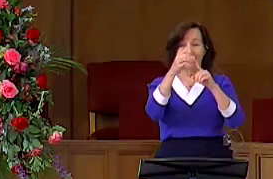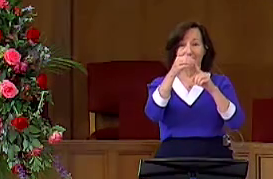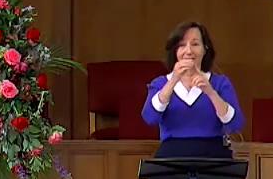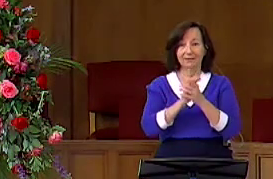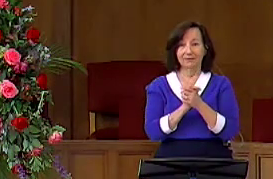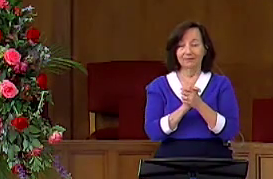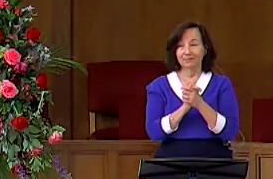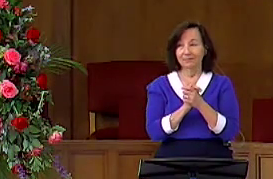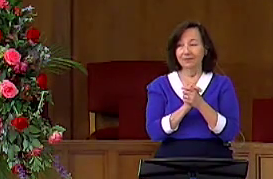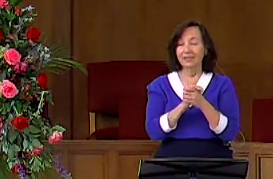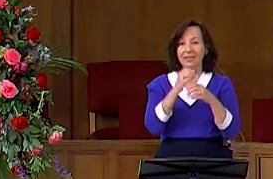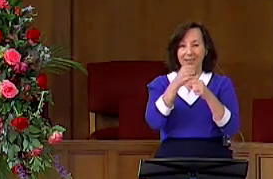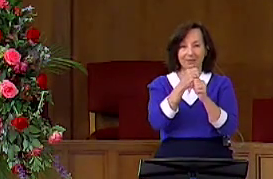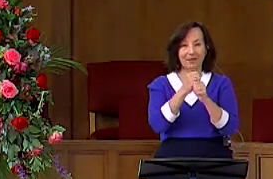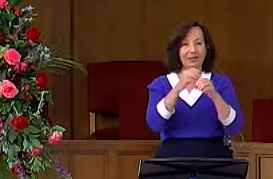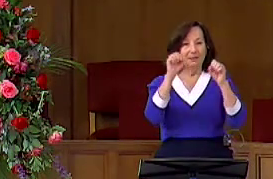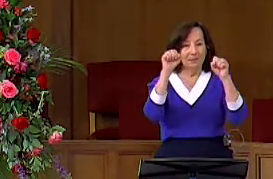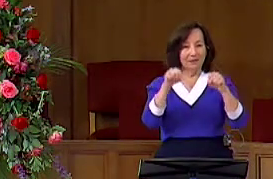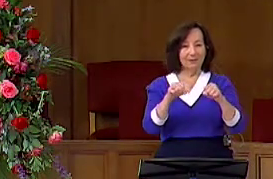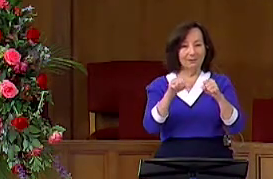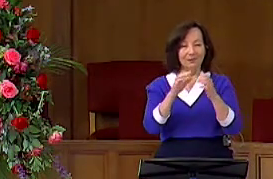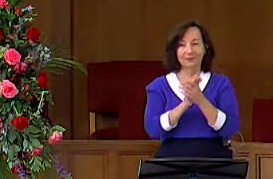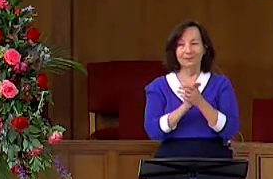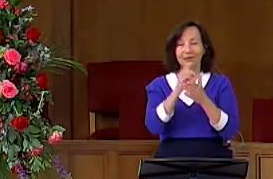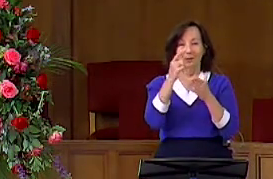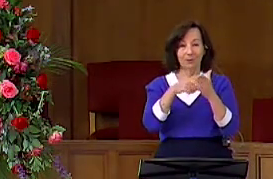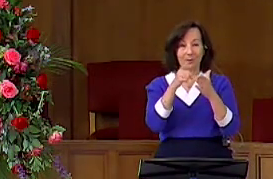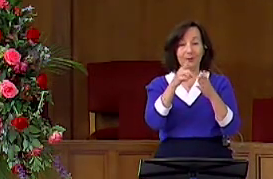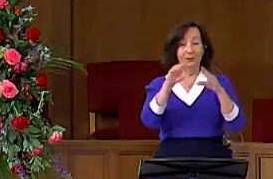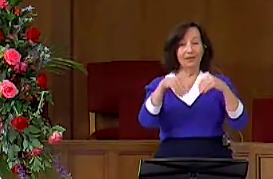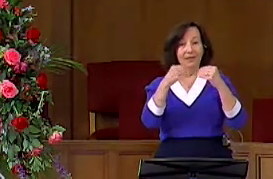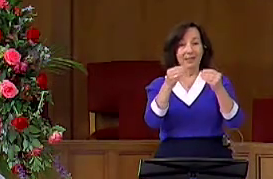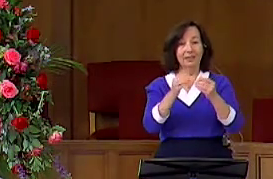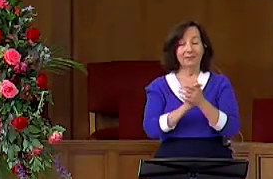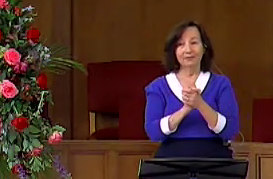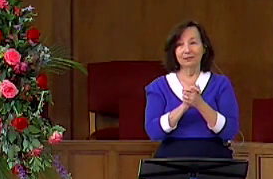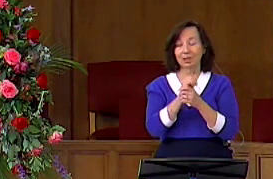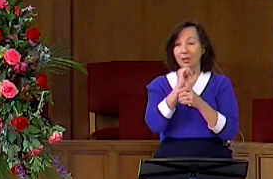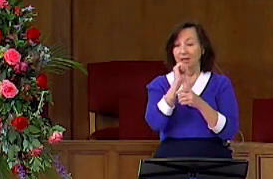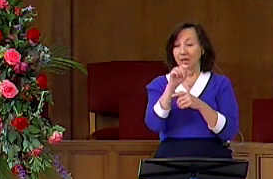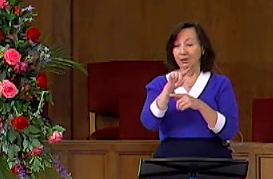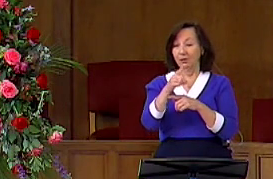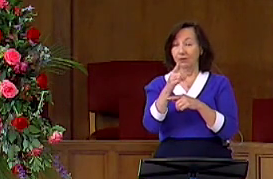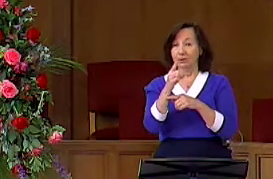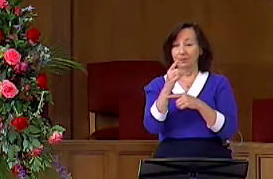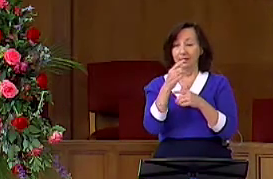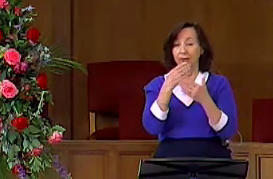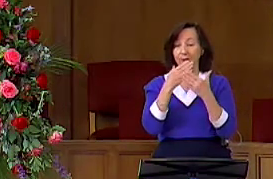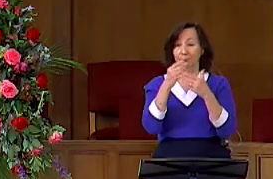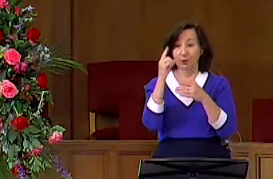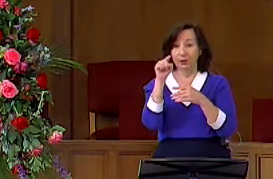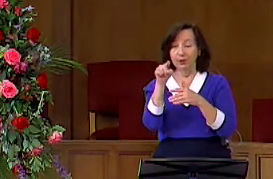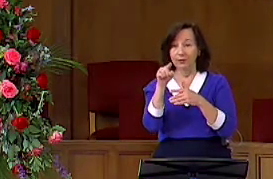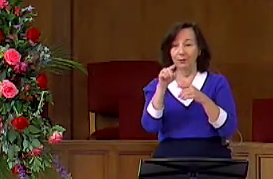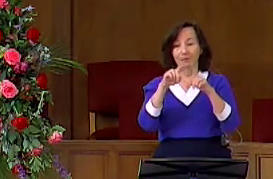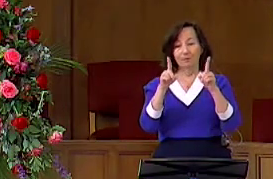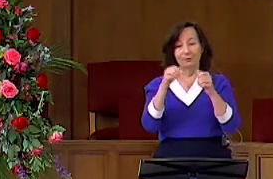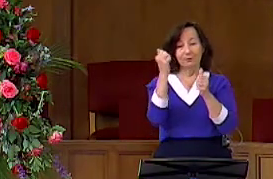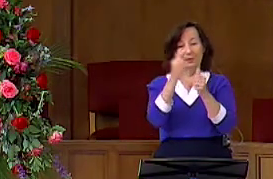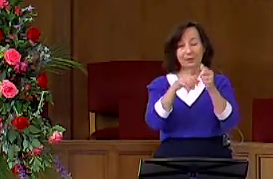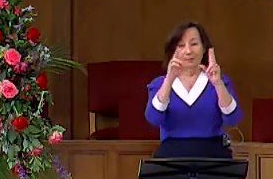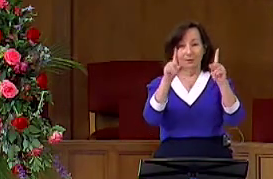What he did is he made it possible that what you gave will not only be good for you, but it will be good for